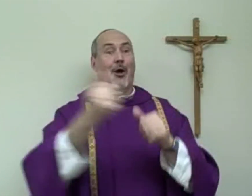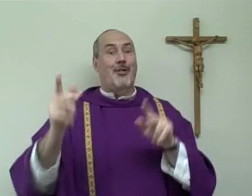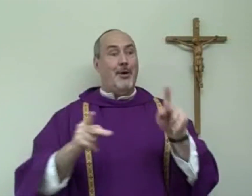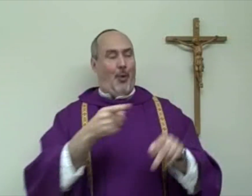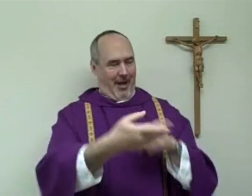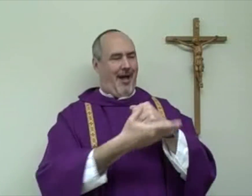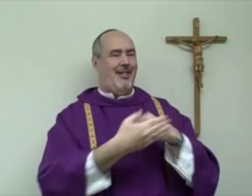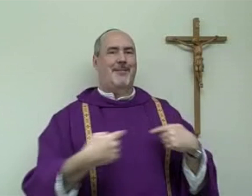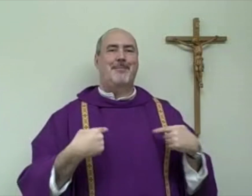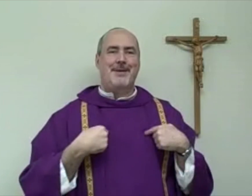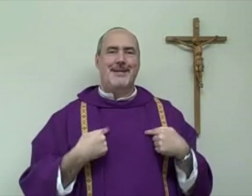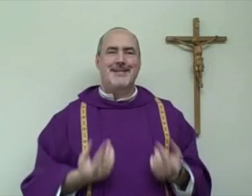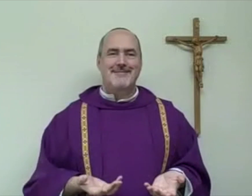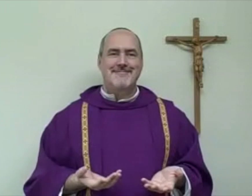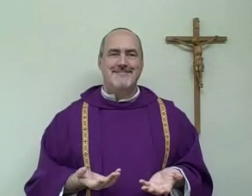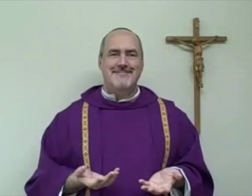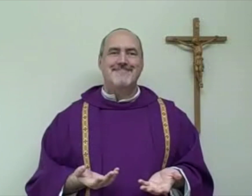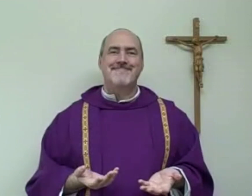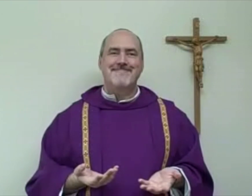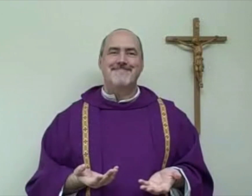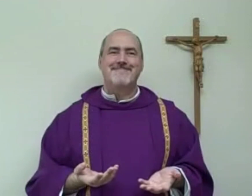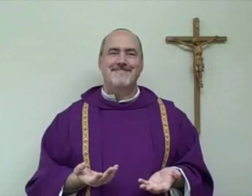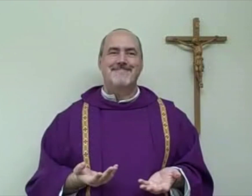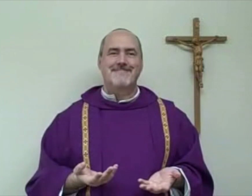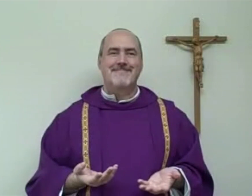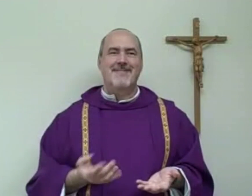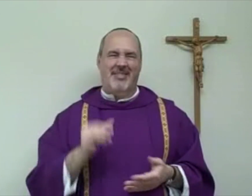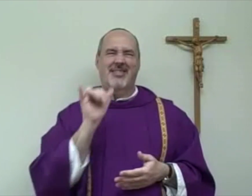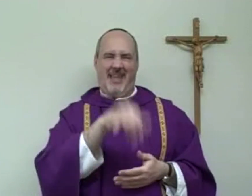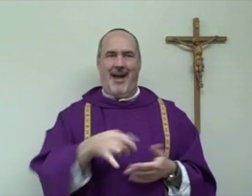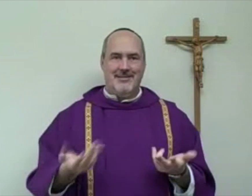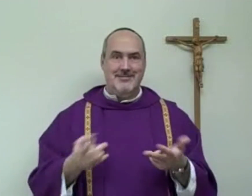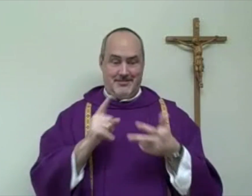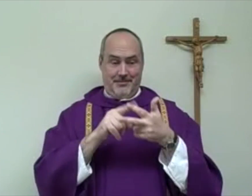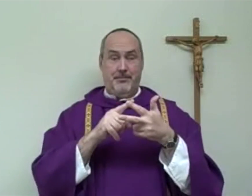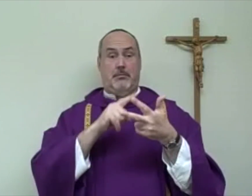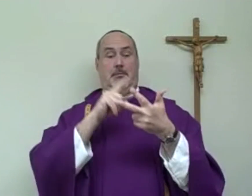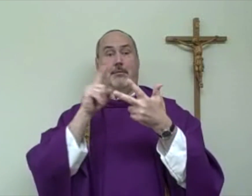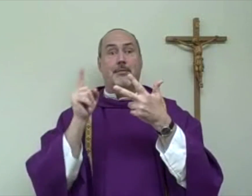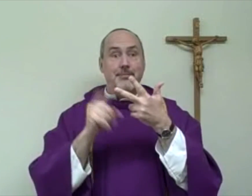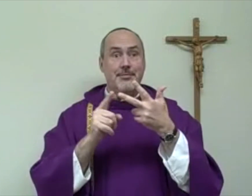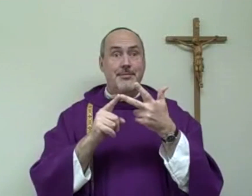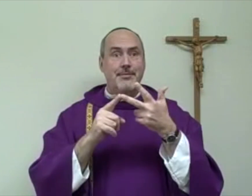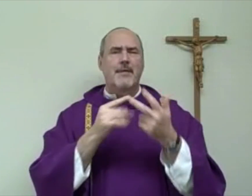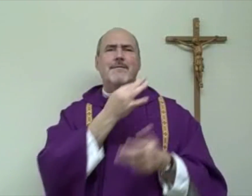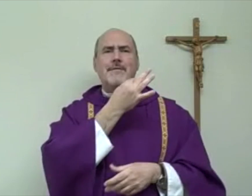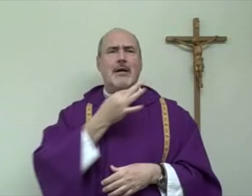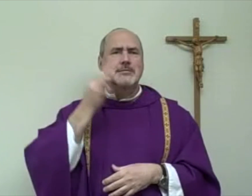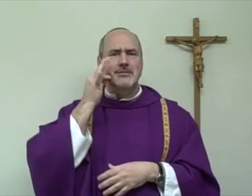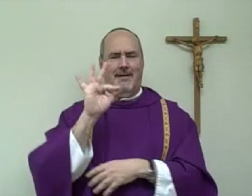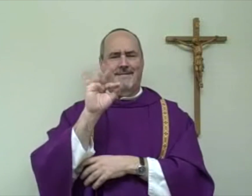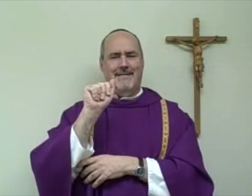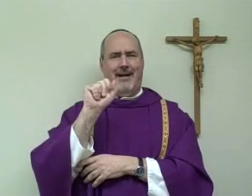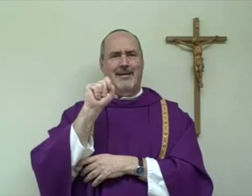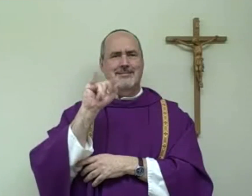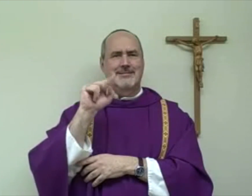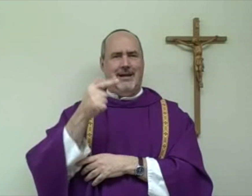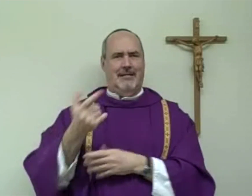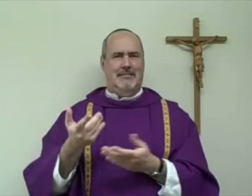me. And simply because we did it for other people, we're doing it for him. So that's almsgiving.